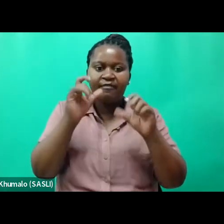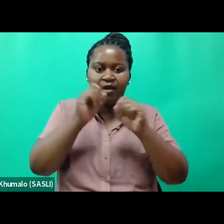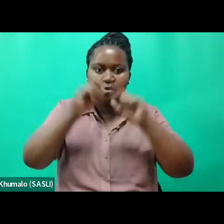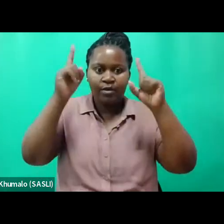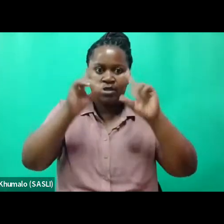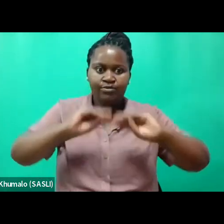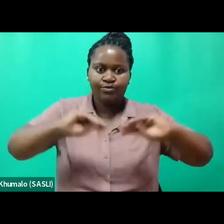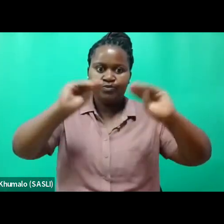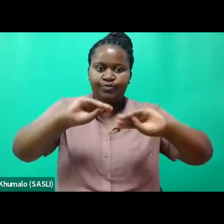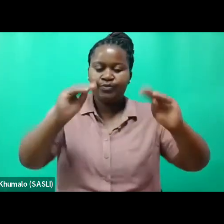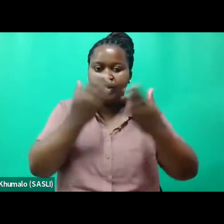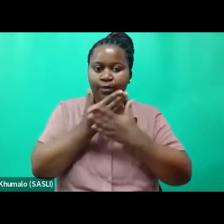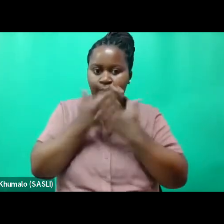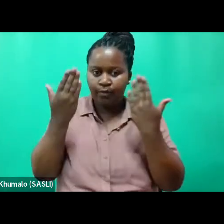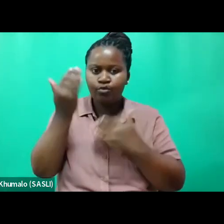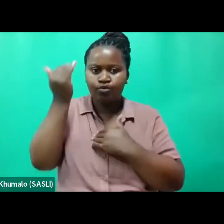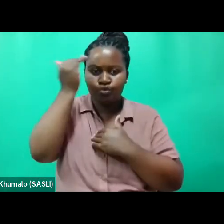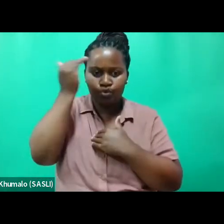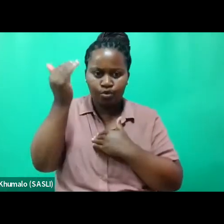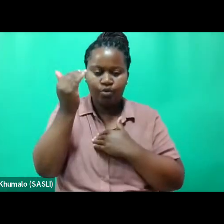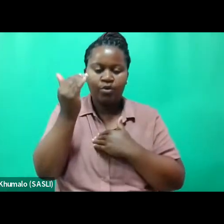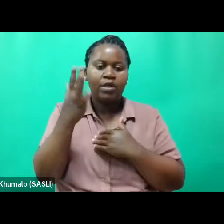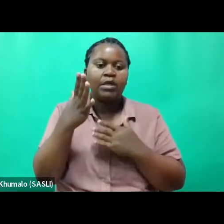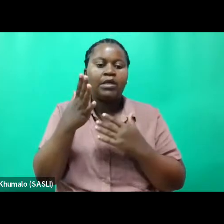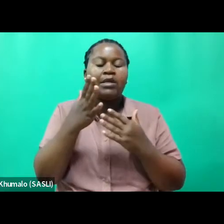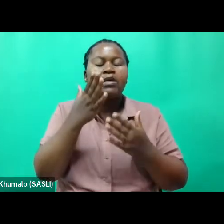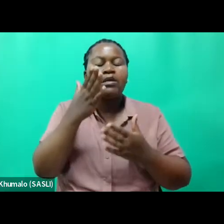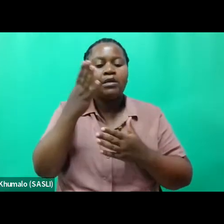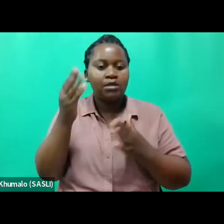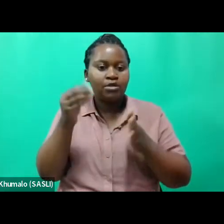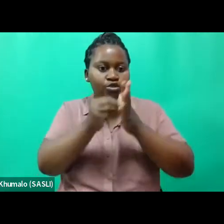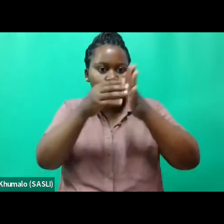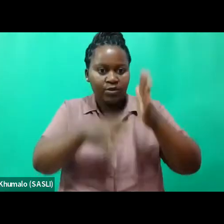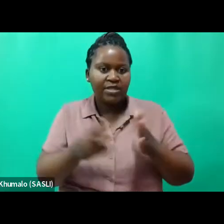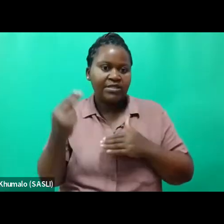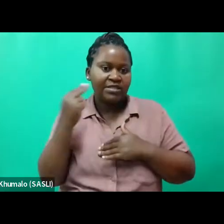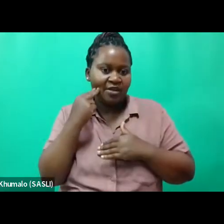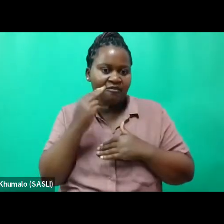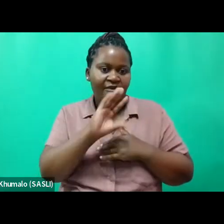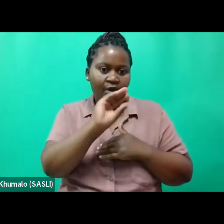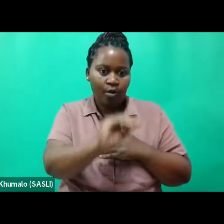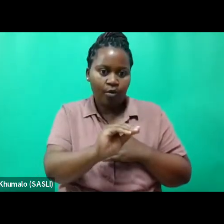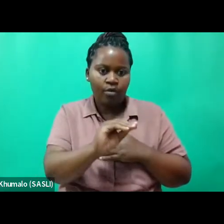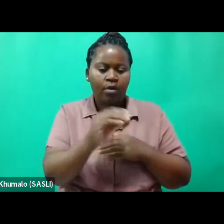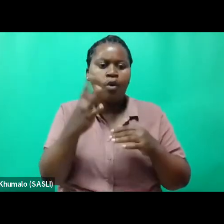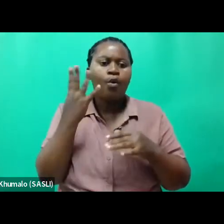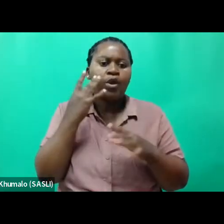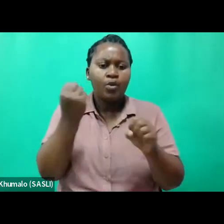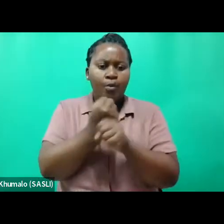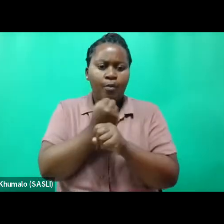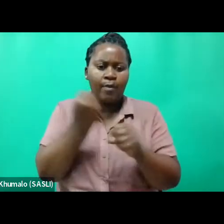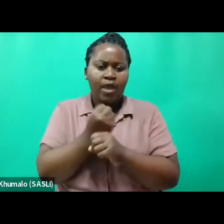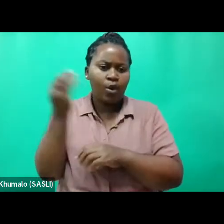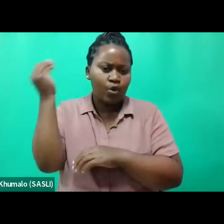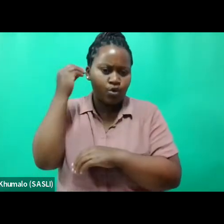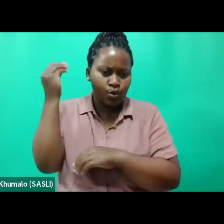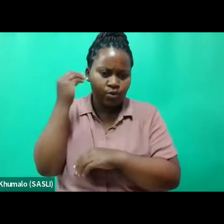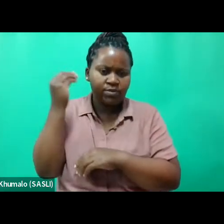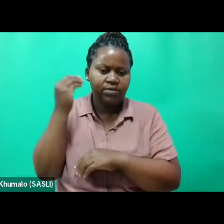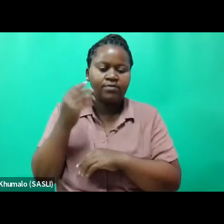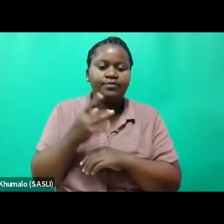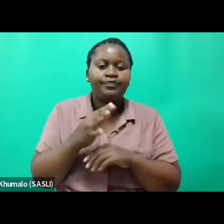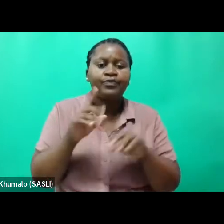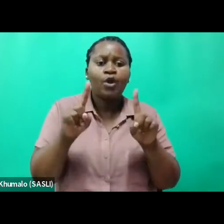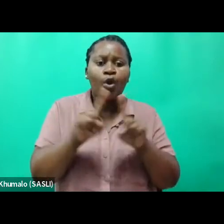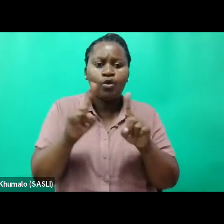knowing that there are students with such disabilities so that they don't make noise. And also for lecturers to